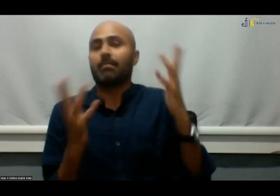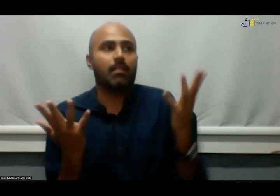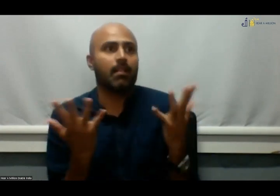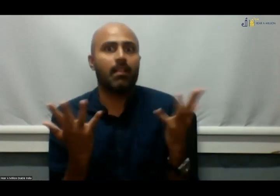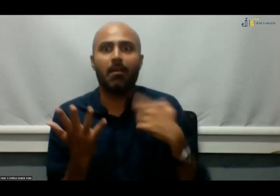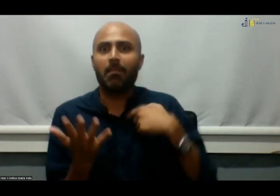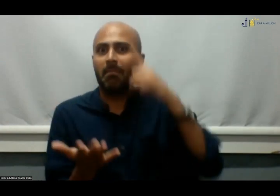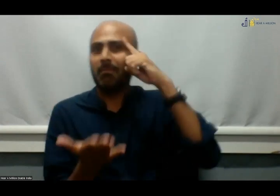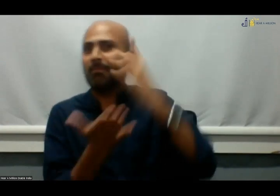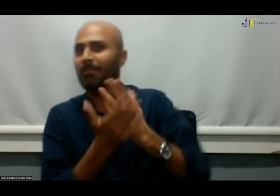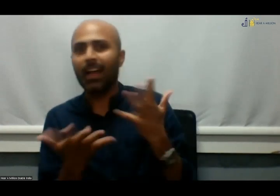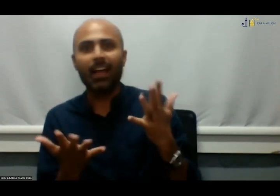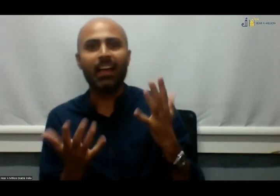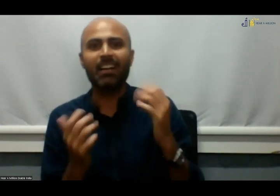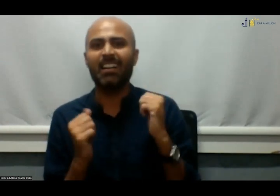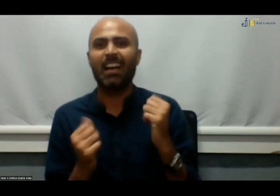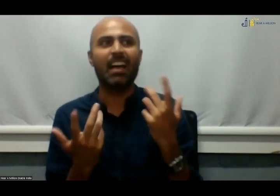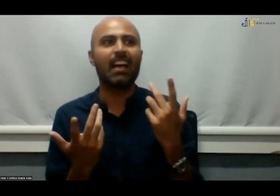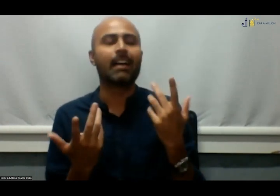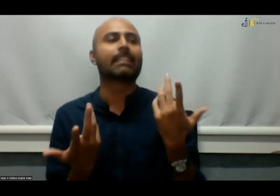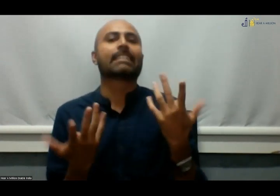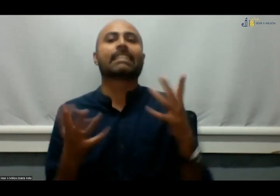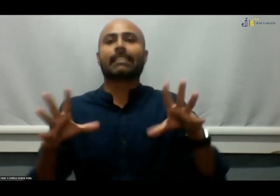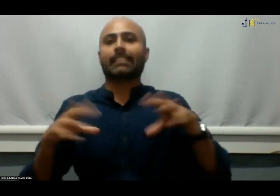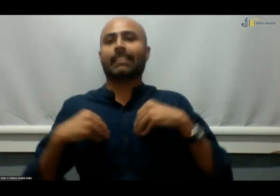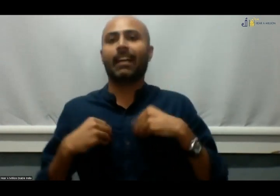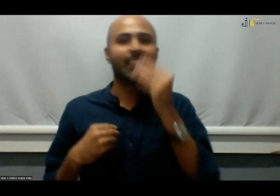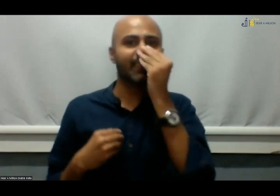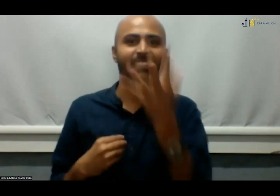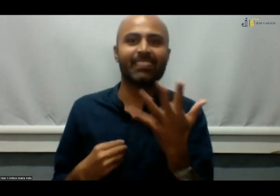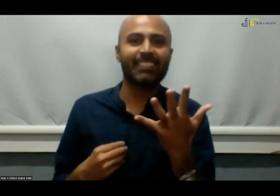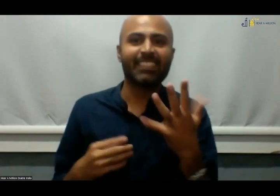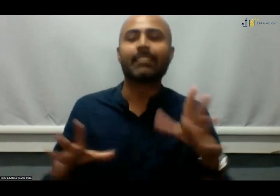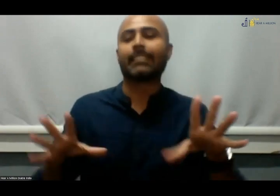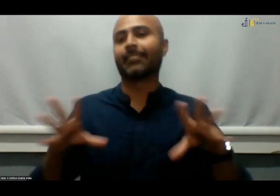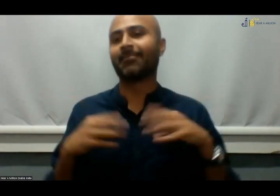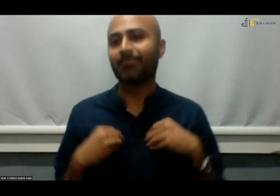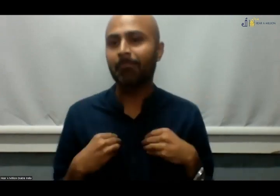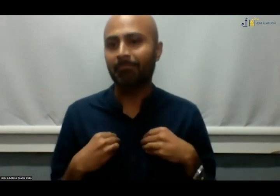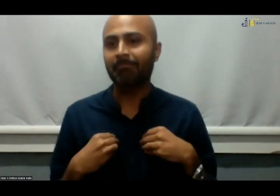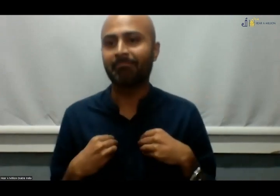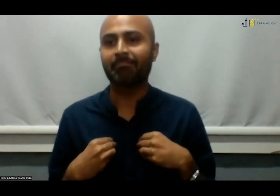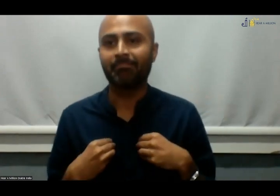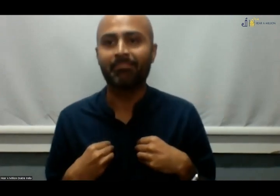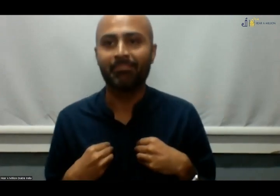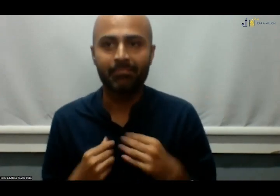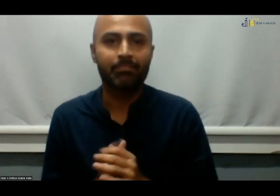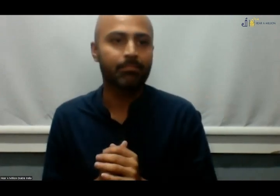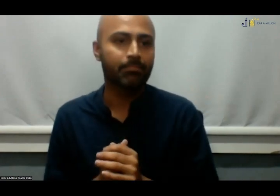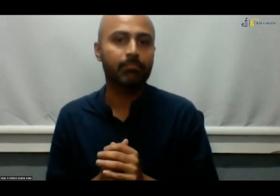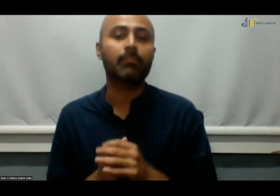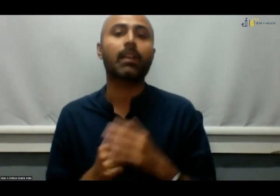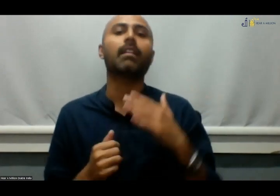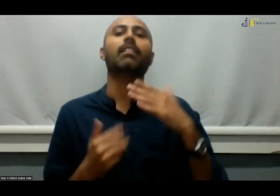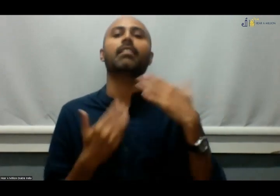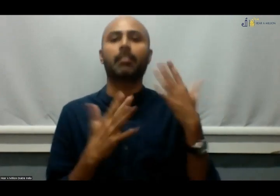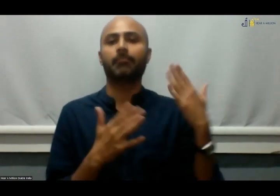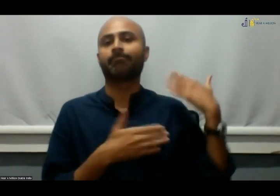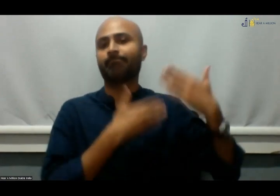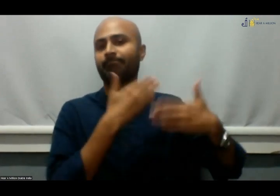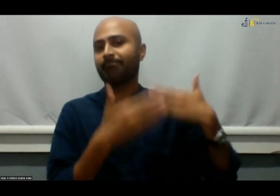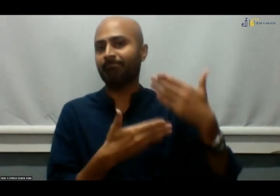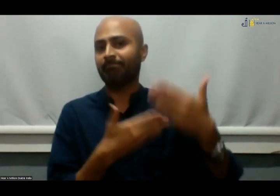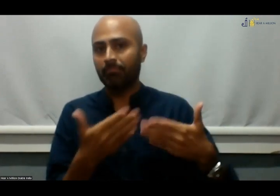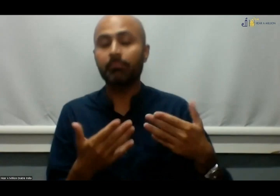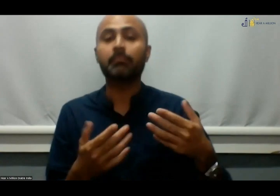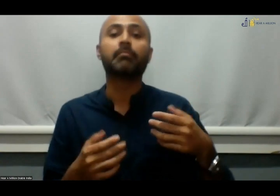young, and we were not able to accept that she is no more and she is not with us. But we have to accept